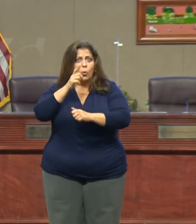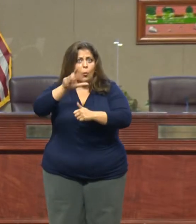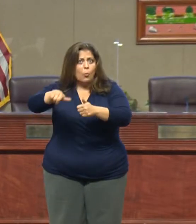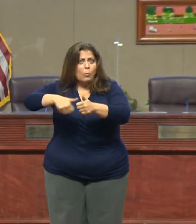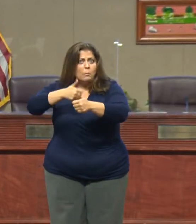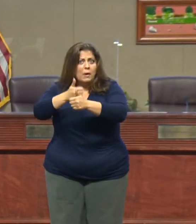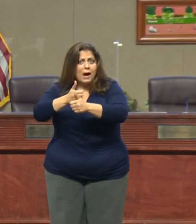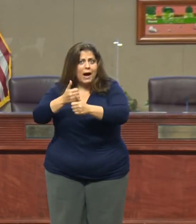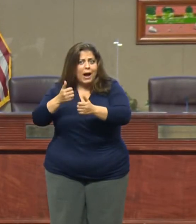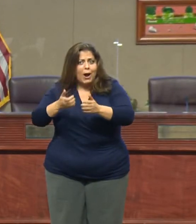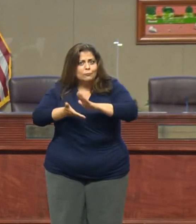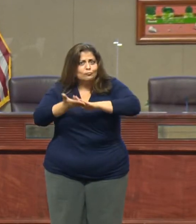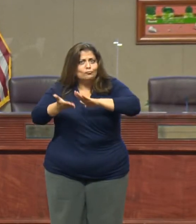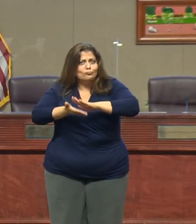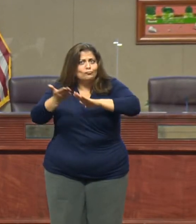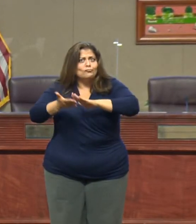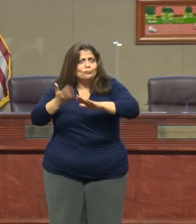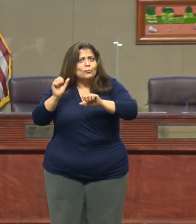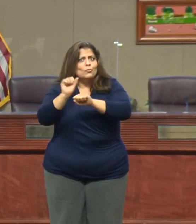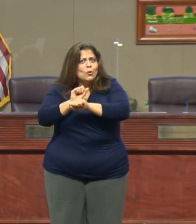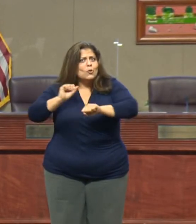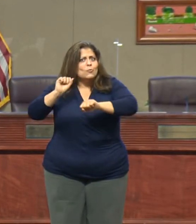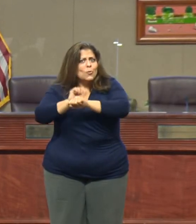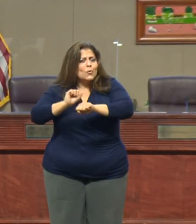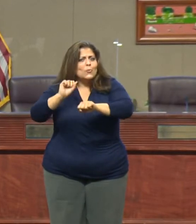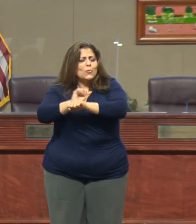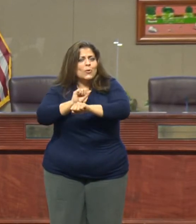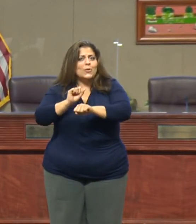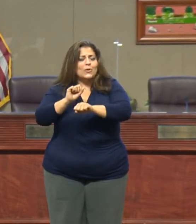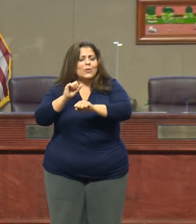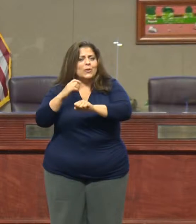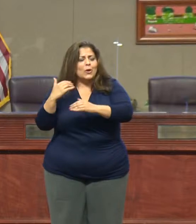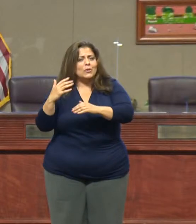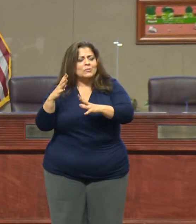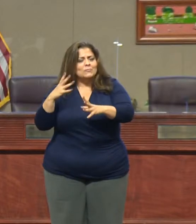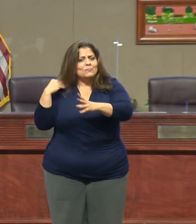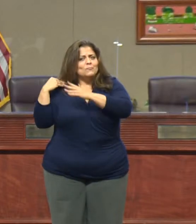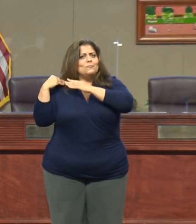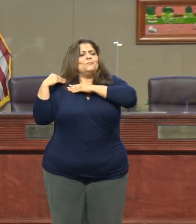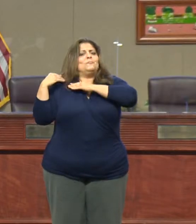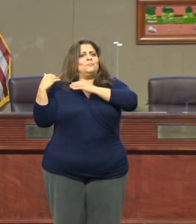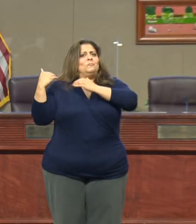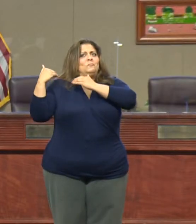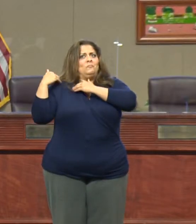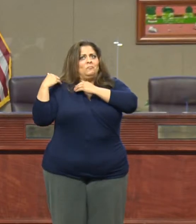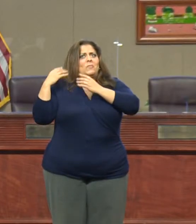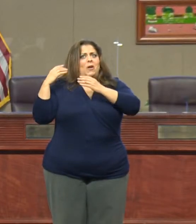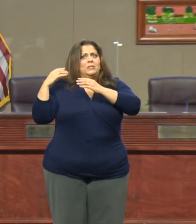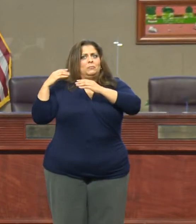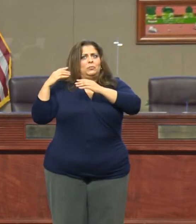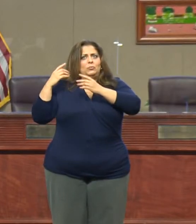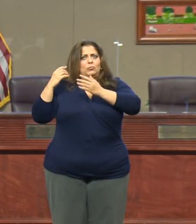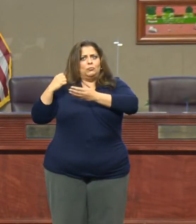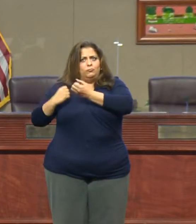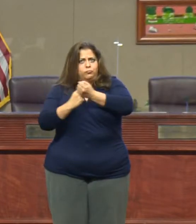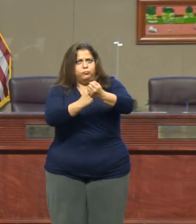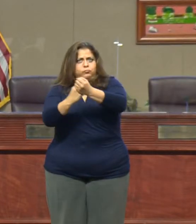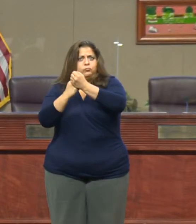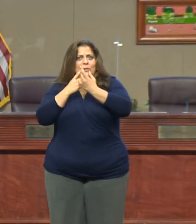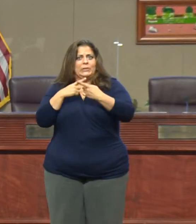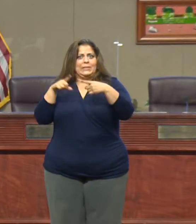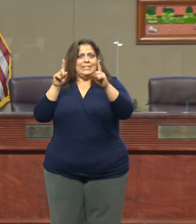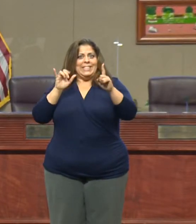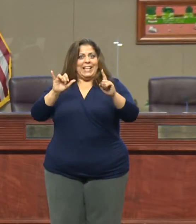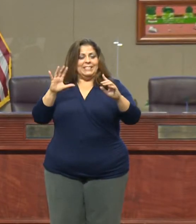curtain and who has done all the work and who is responsible in large for the success of our operations at the